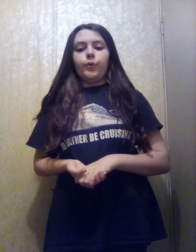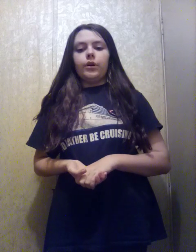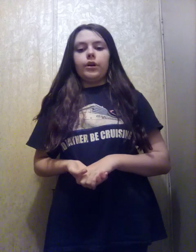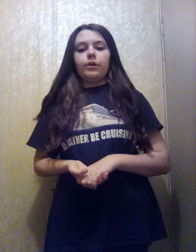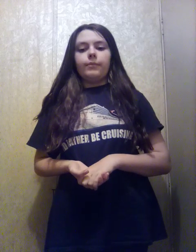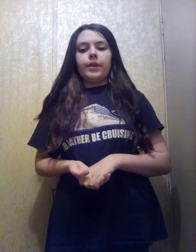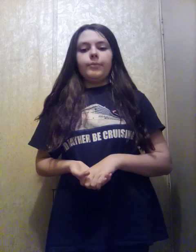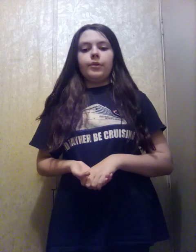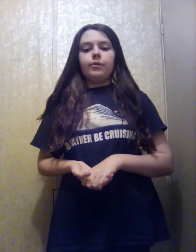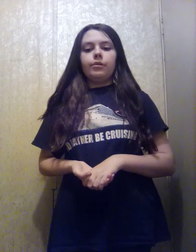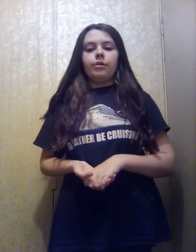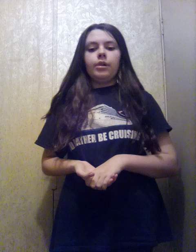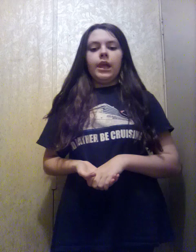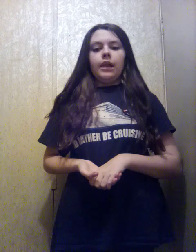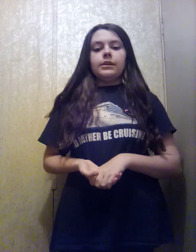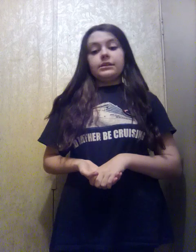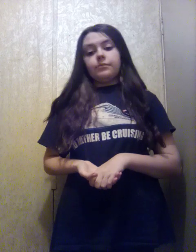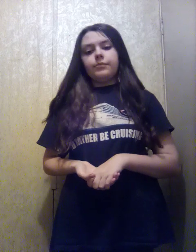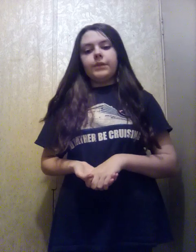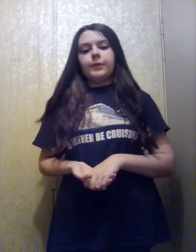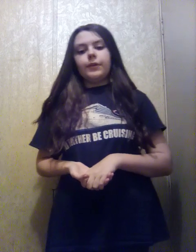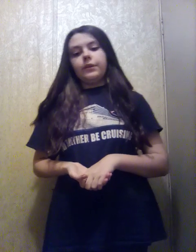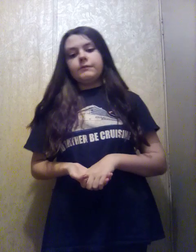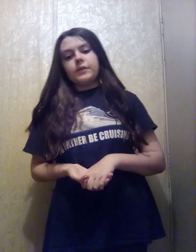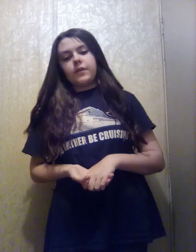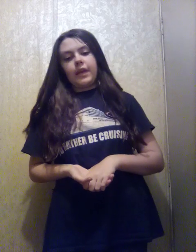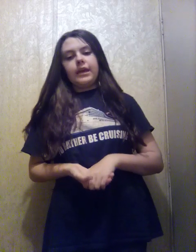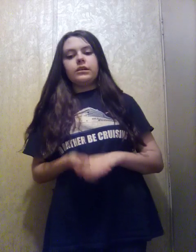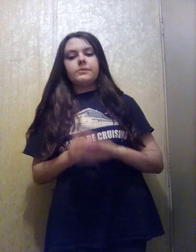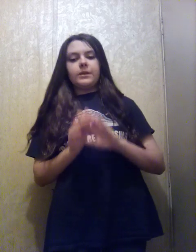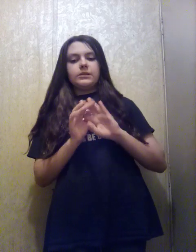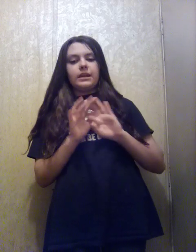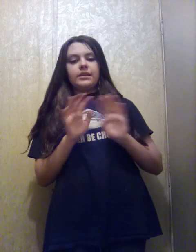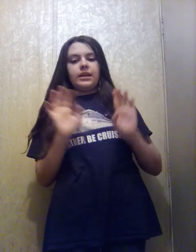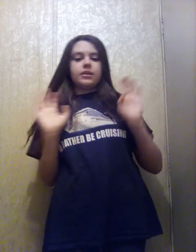for people. Some people, especially the haters, because they think,